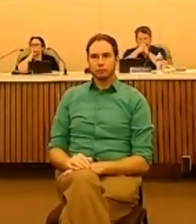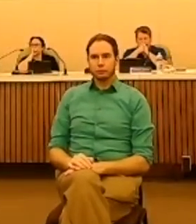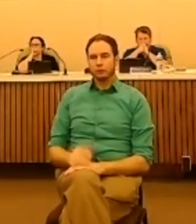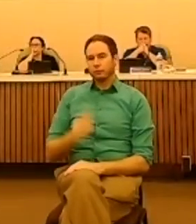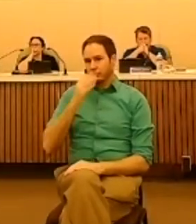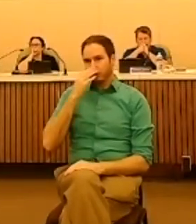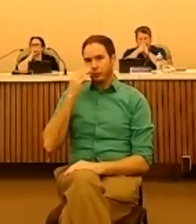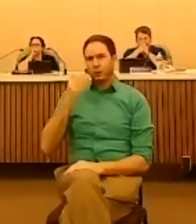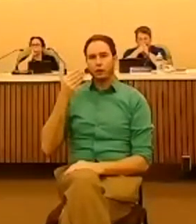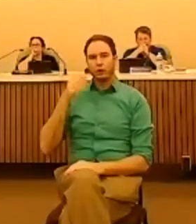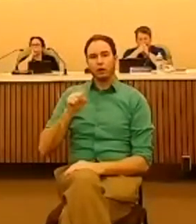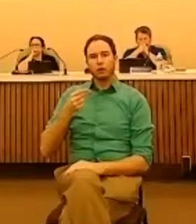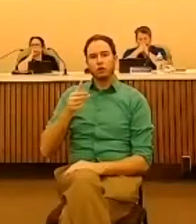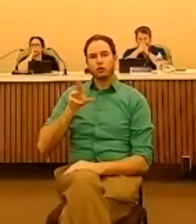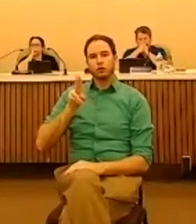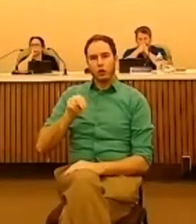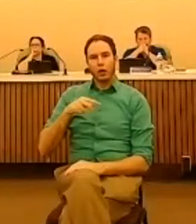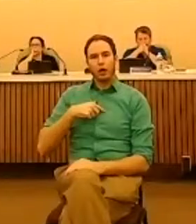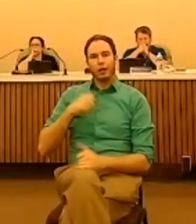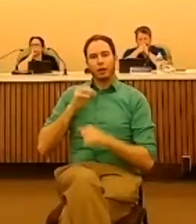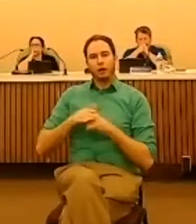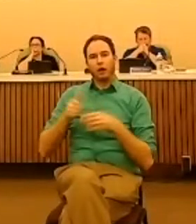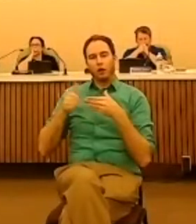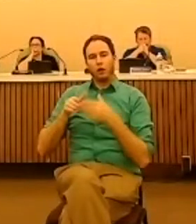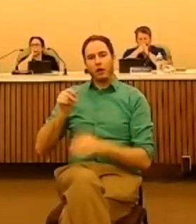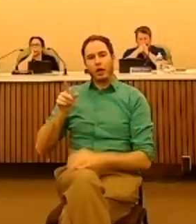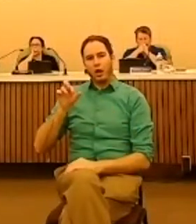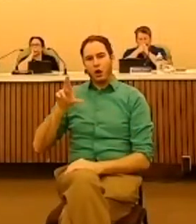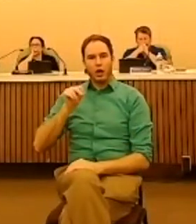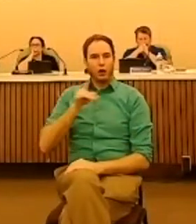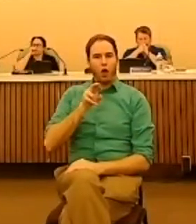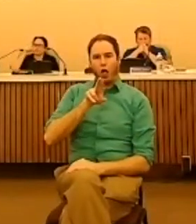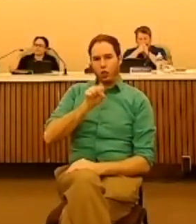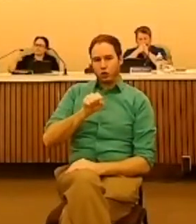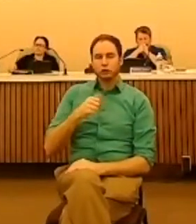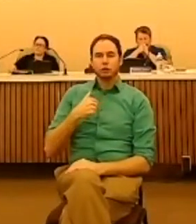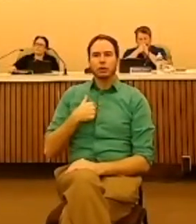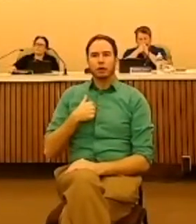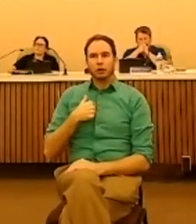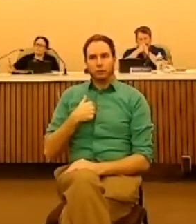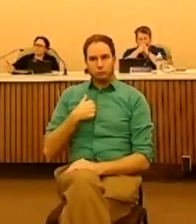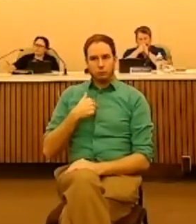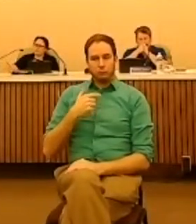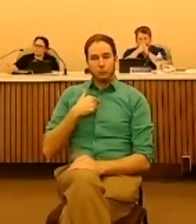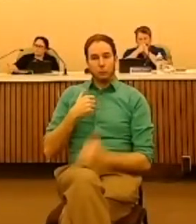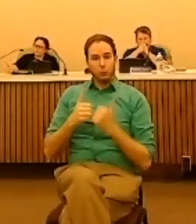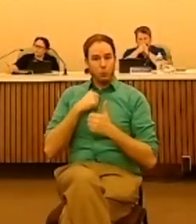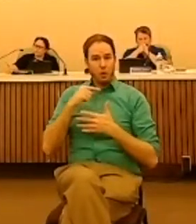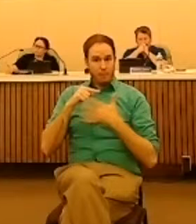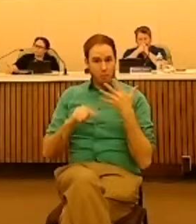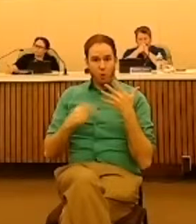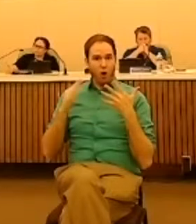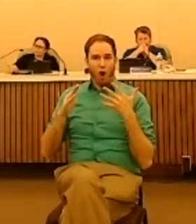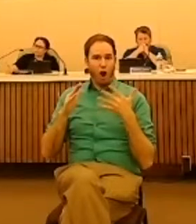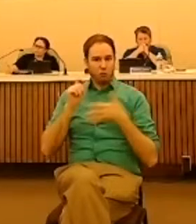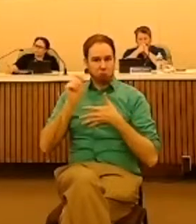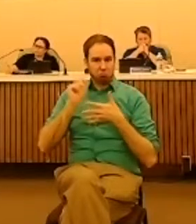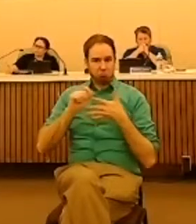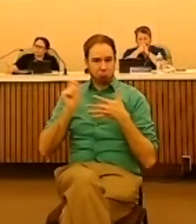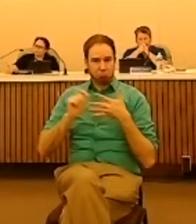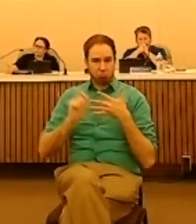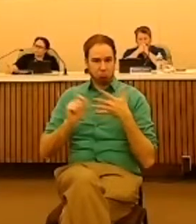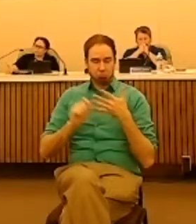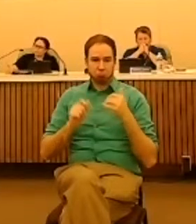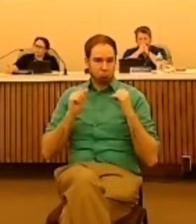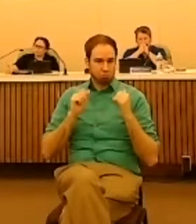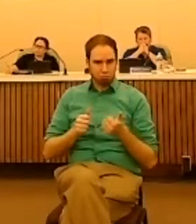Thank you. Sean Nolan. I live on the corner of Agar and Authors. Most of the points I had have already been discussed, so there's no sense